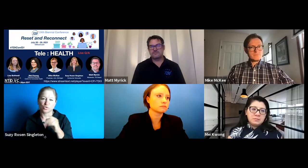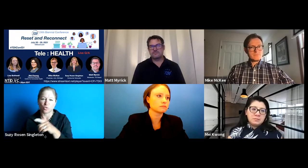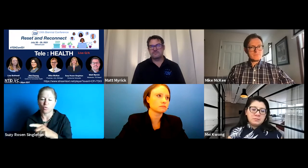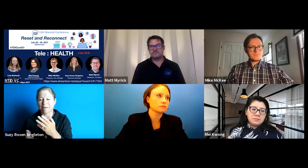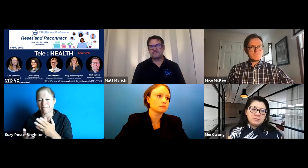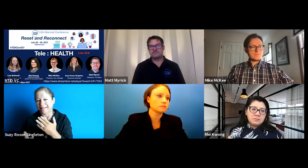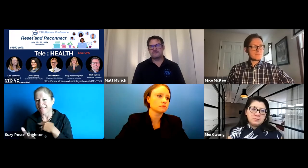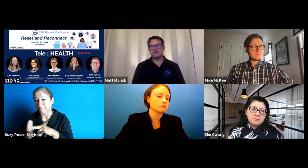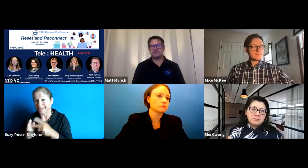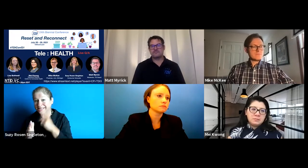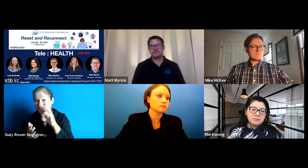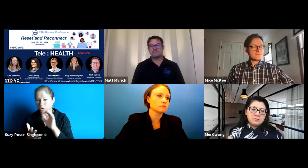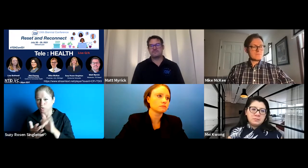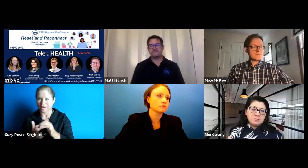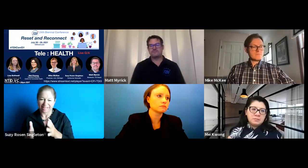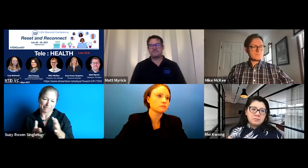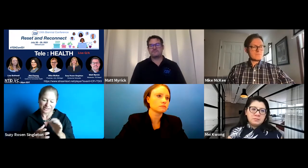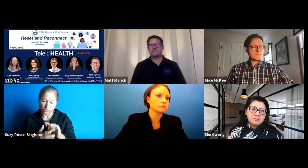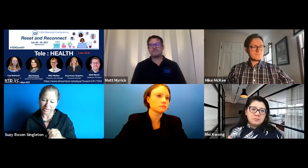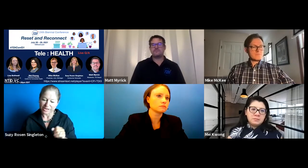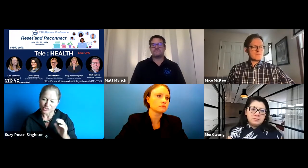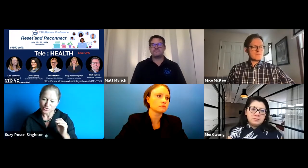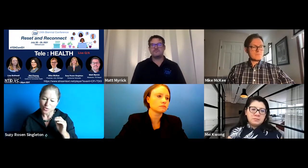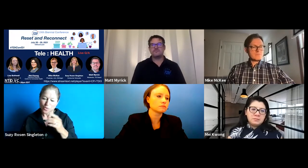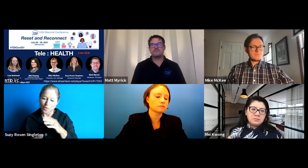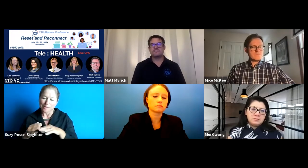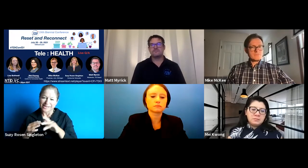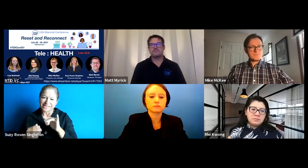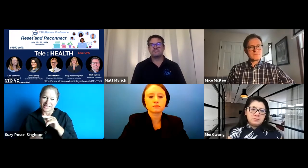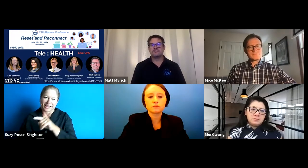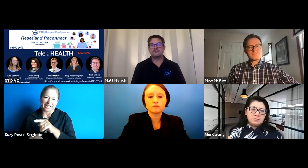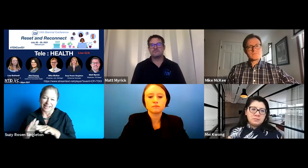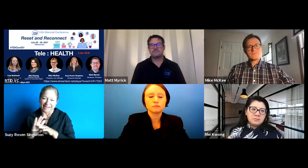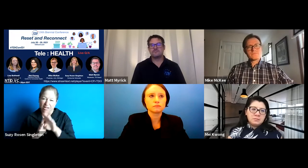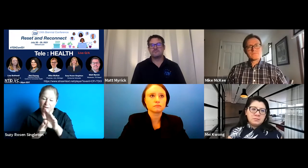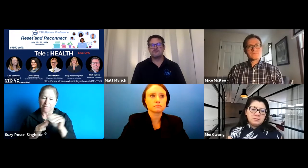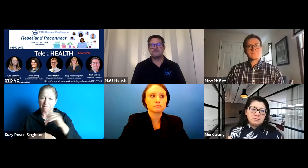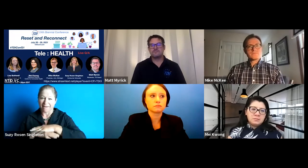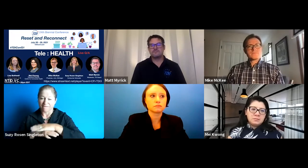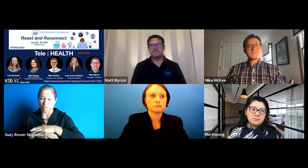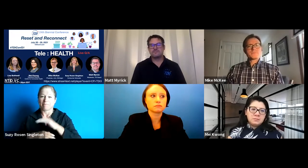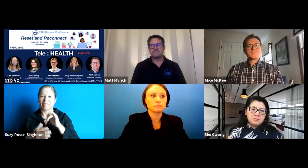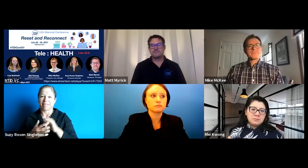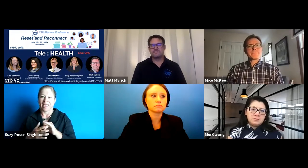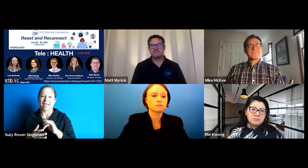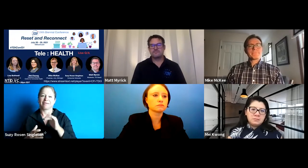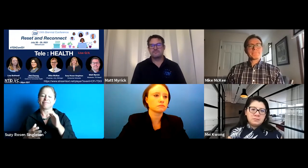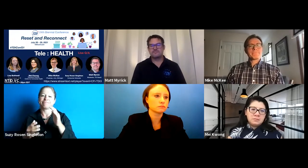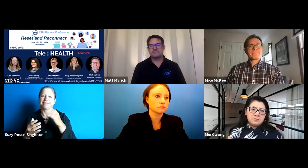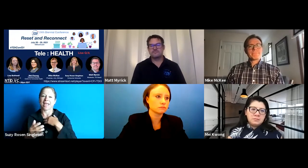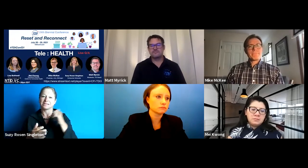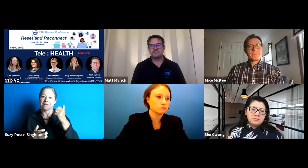healthcare network in DC, so they luckily had the means for doing that. So basically, they developed